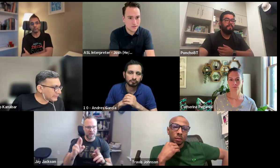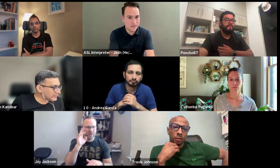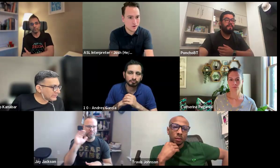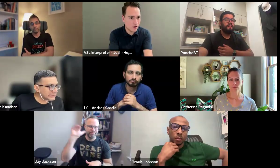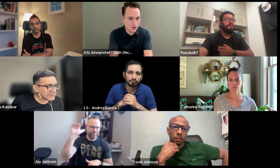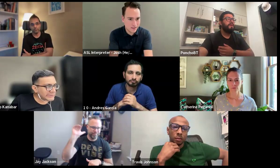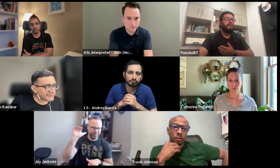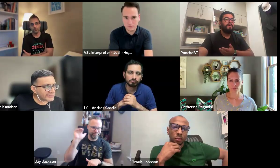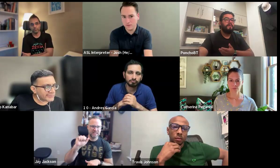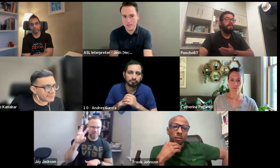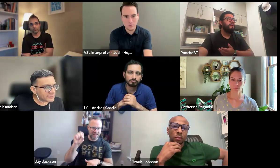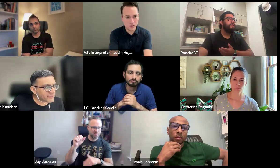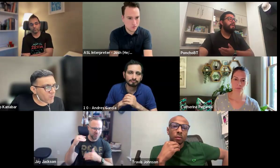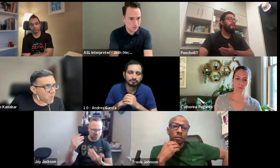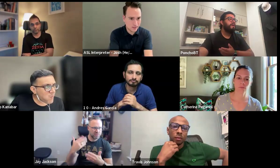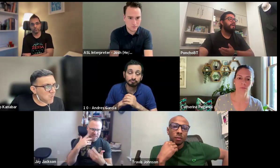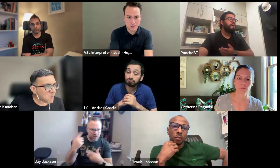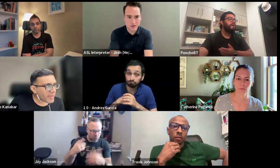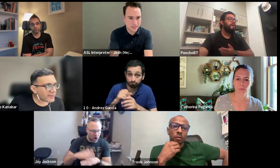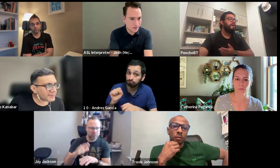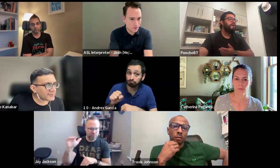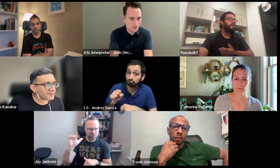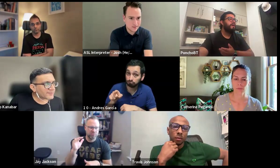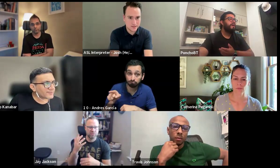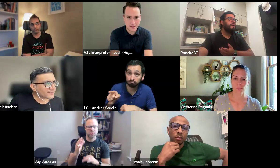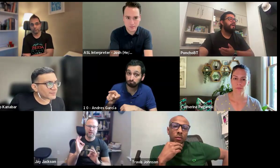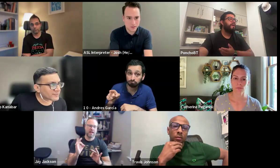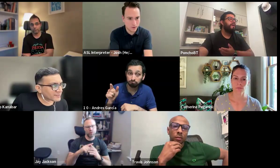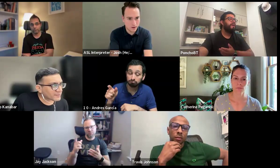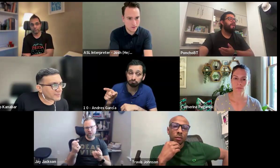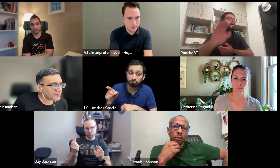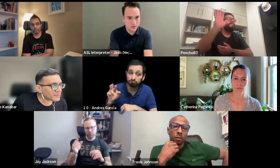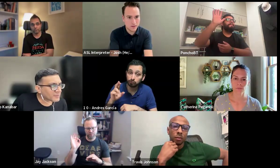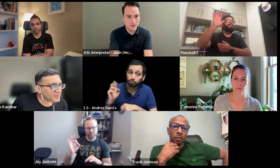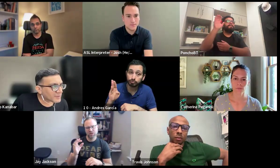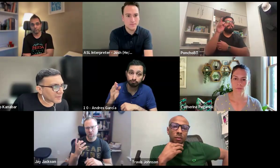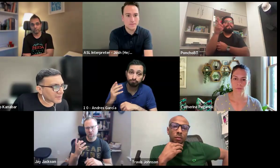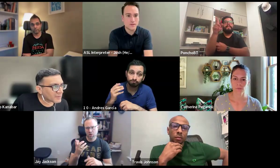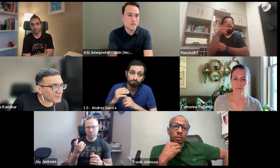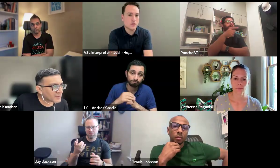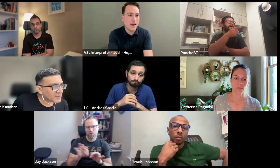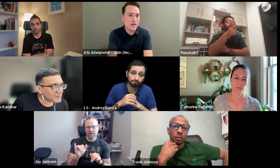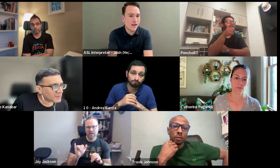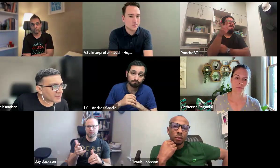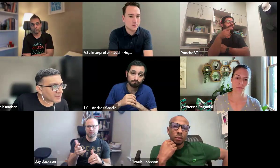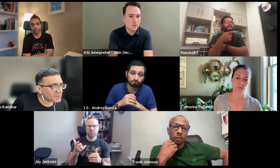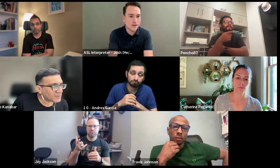said he's already on it. He would usually reach out to AWS and say, "Hey, what's going on?" So allies are